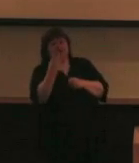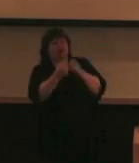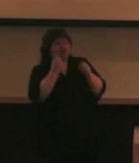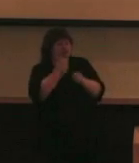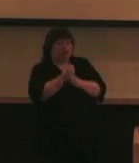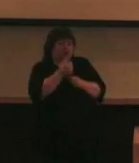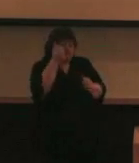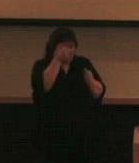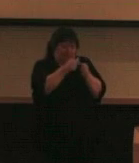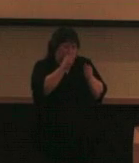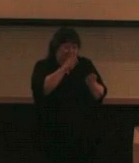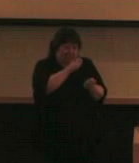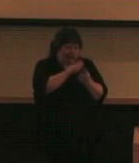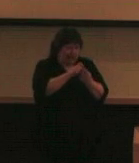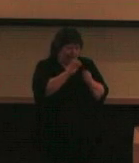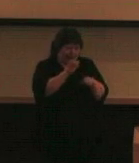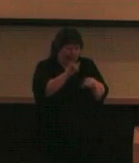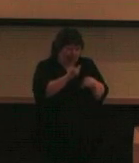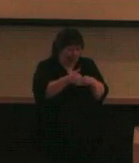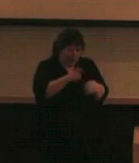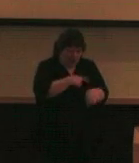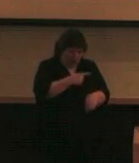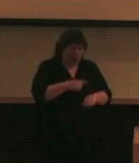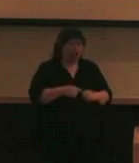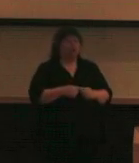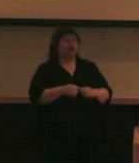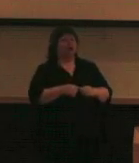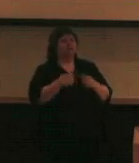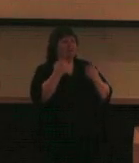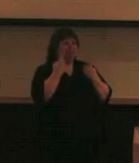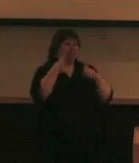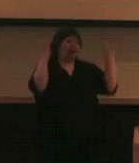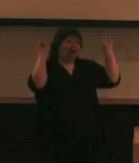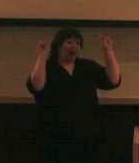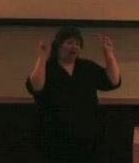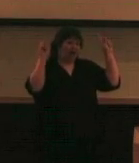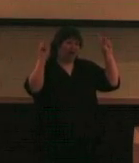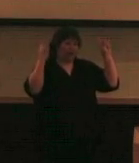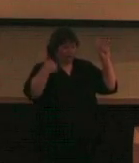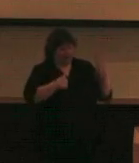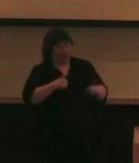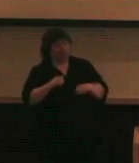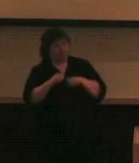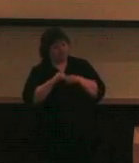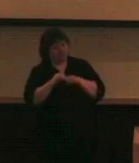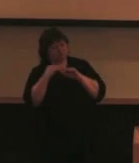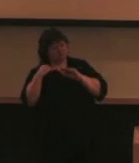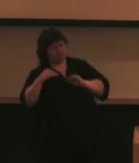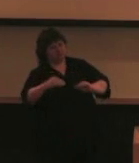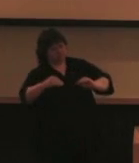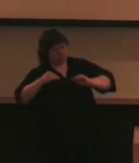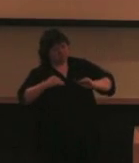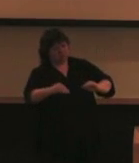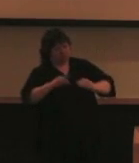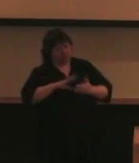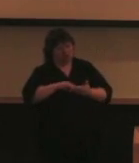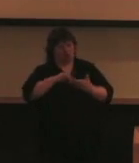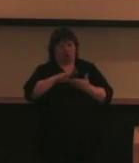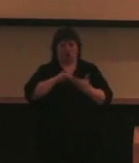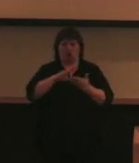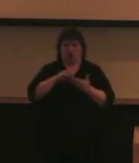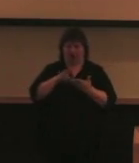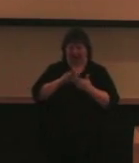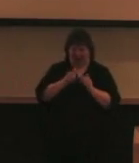don't remember the exact time frame. It was a success story. We were able to re-educate that patient